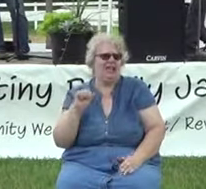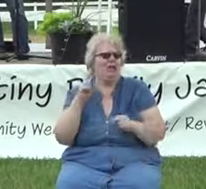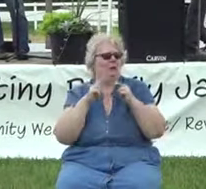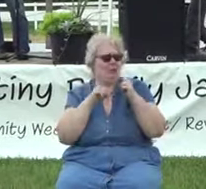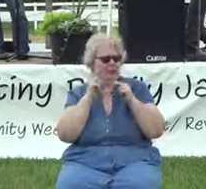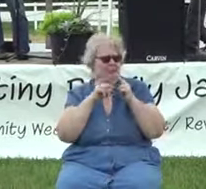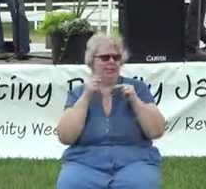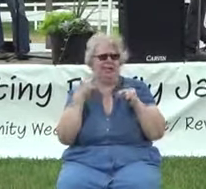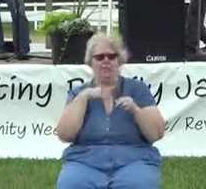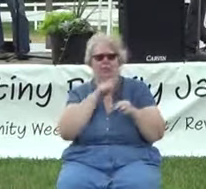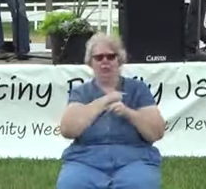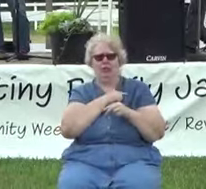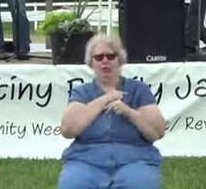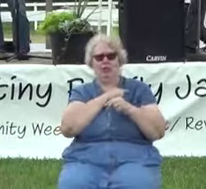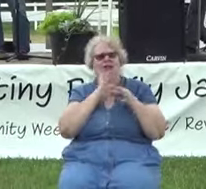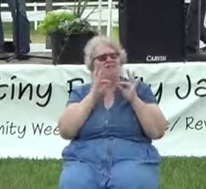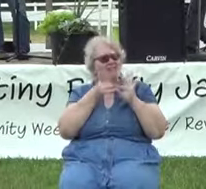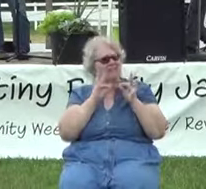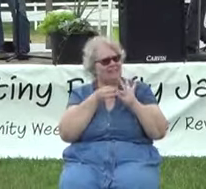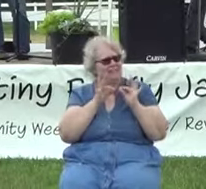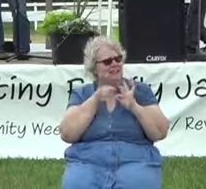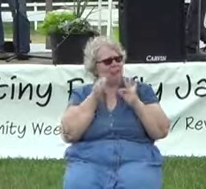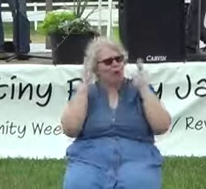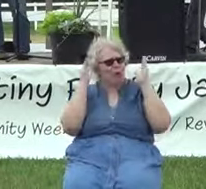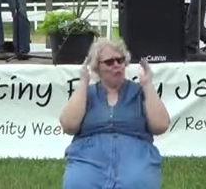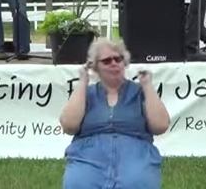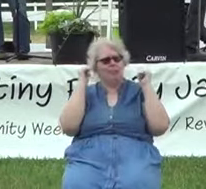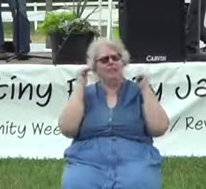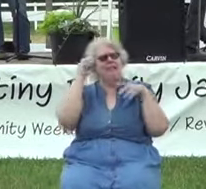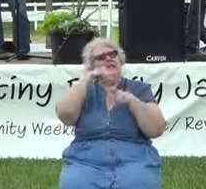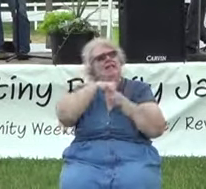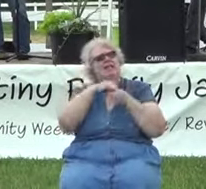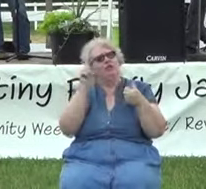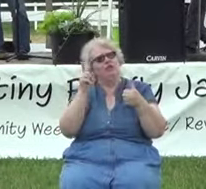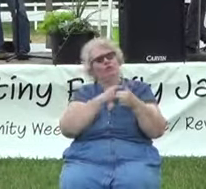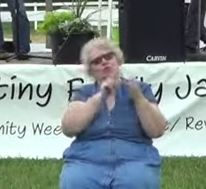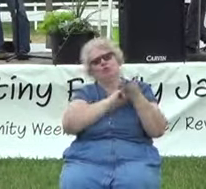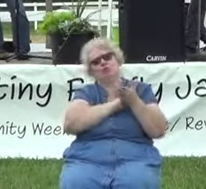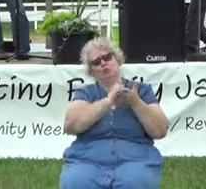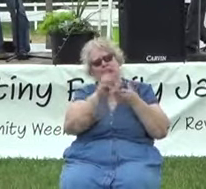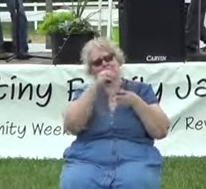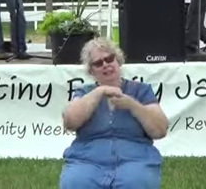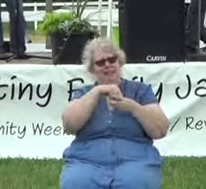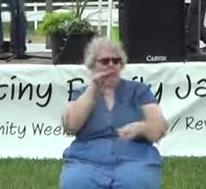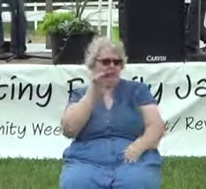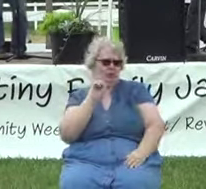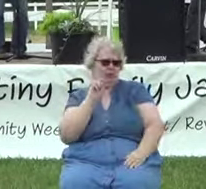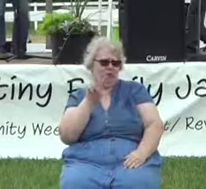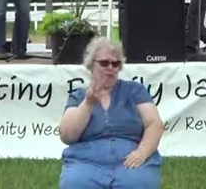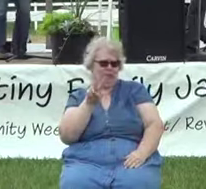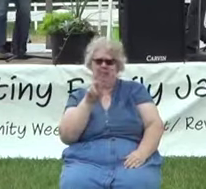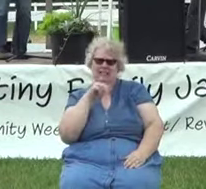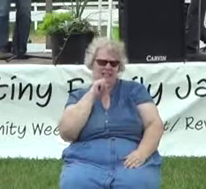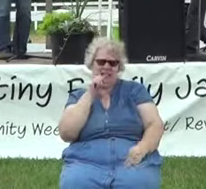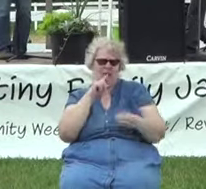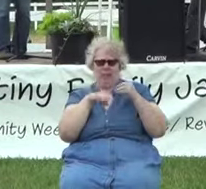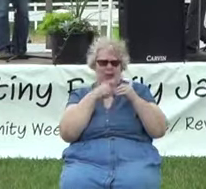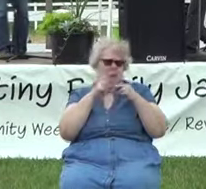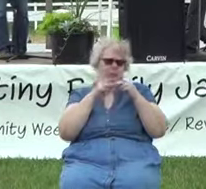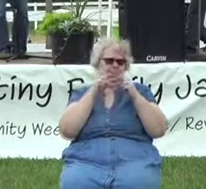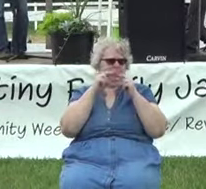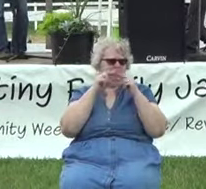building. We're hopefully going to be in it the first week of November. It isn't about that building. That building is